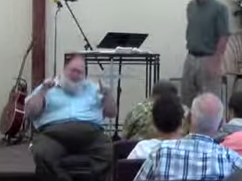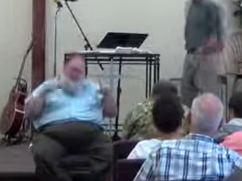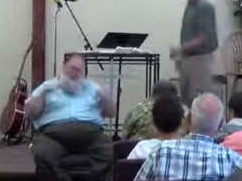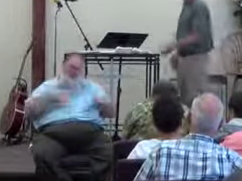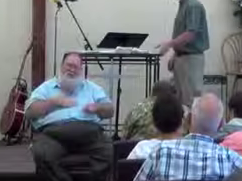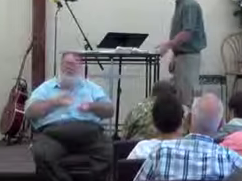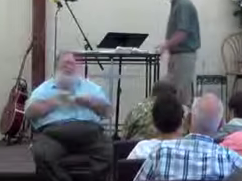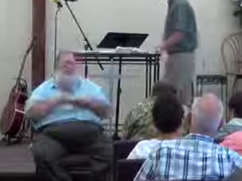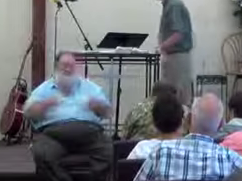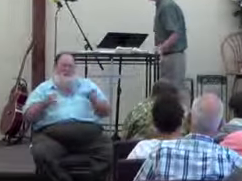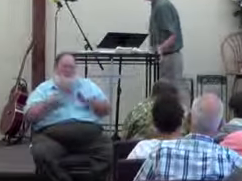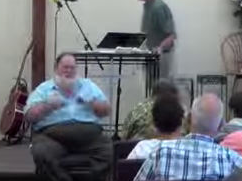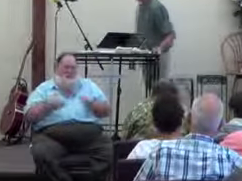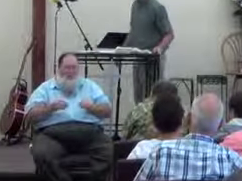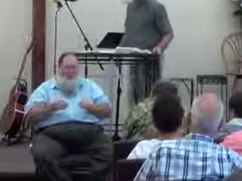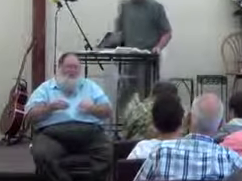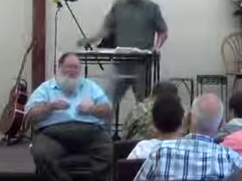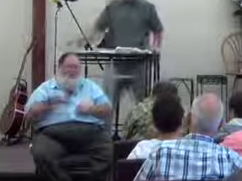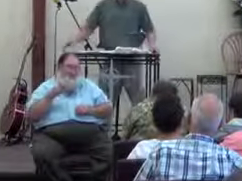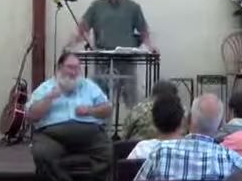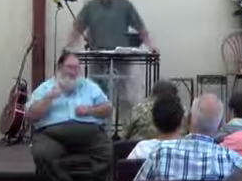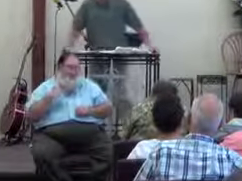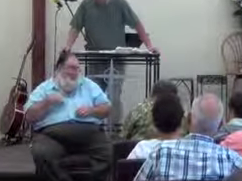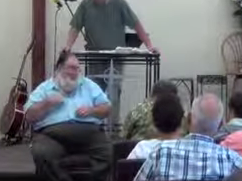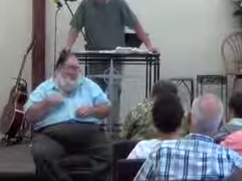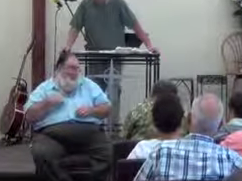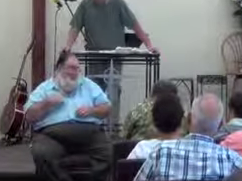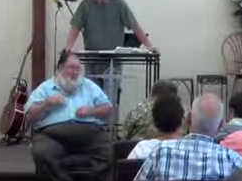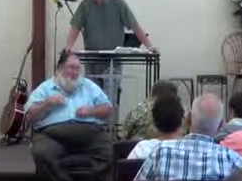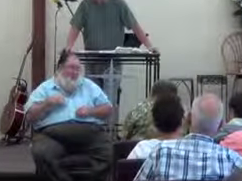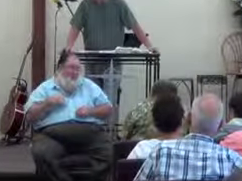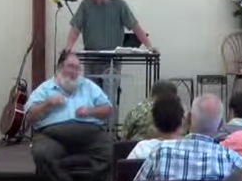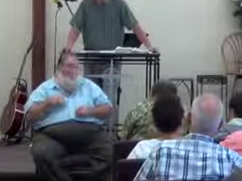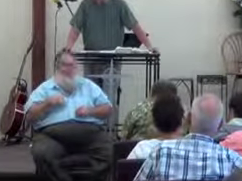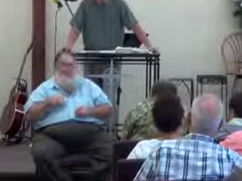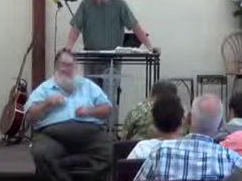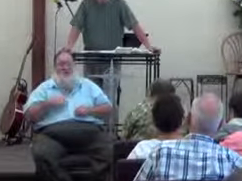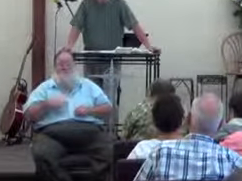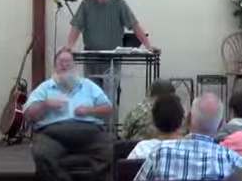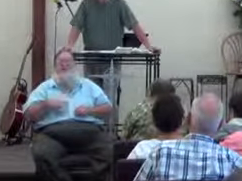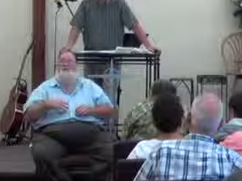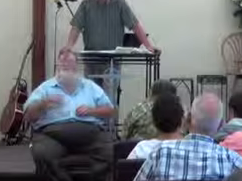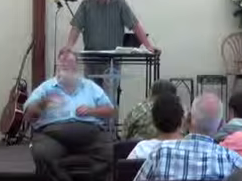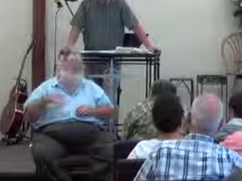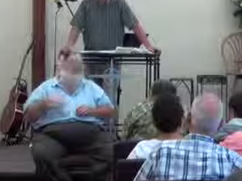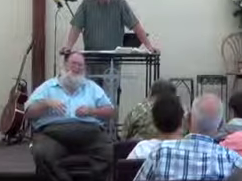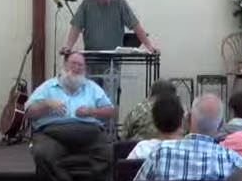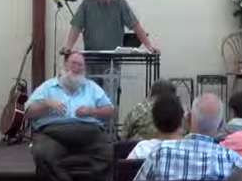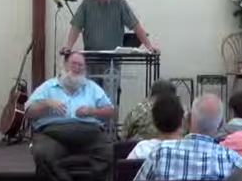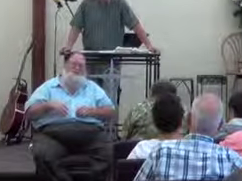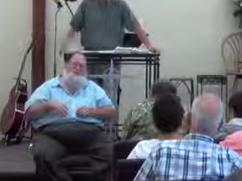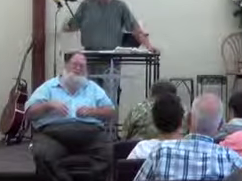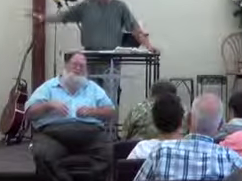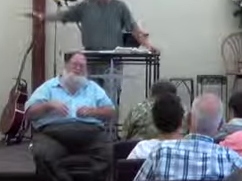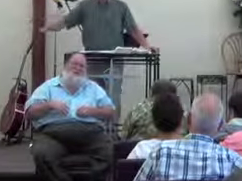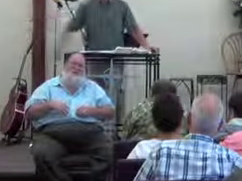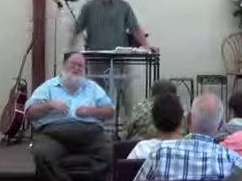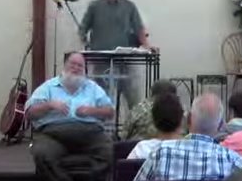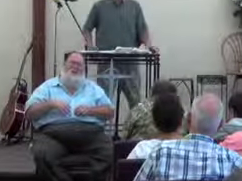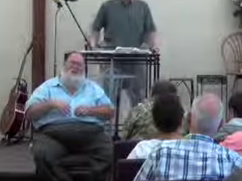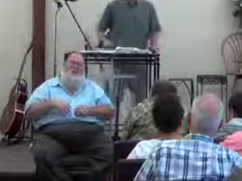just I'll pull him out of the trunk when I need the spare tire. And we think that that's the only place